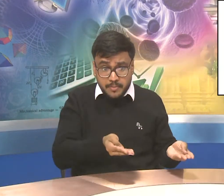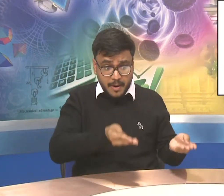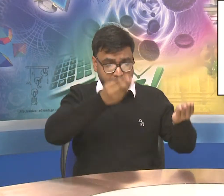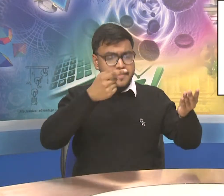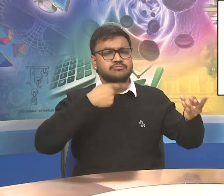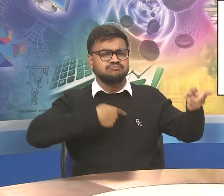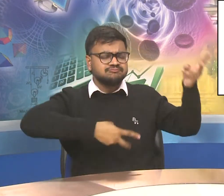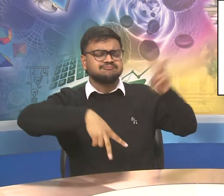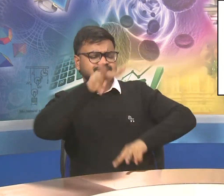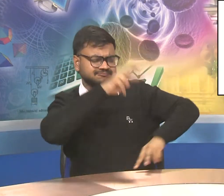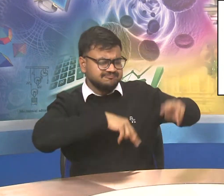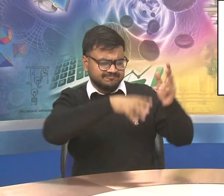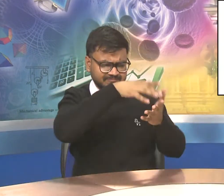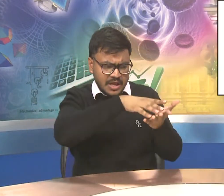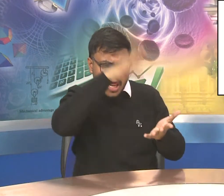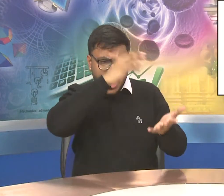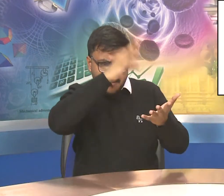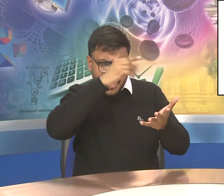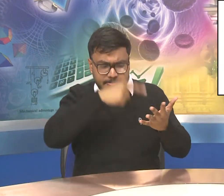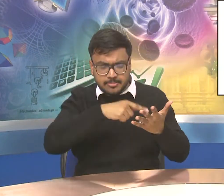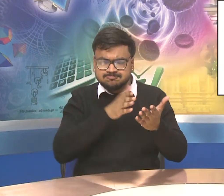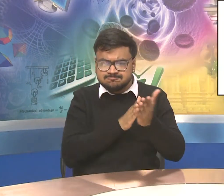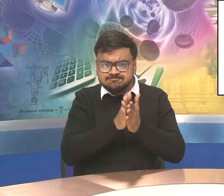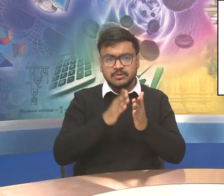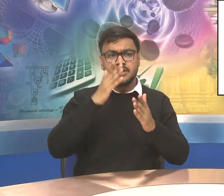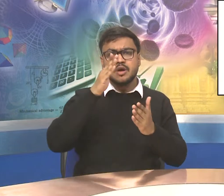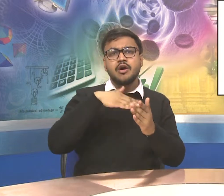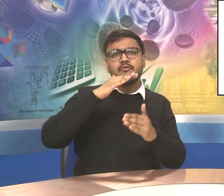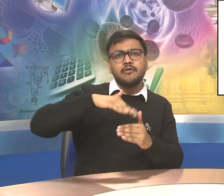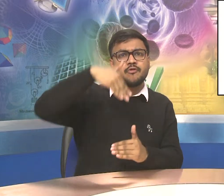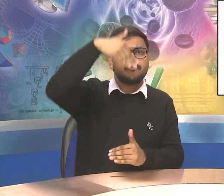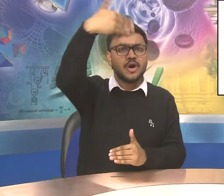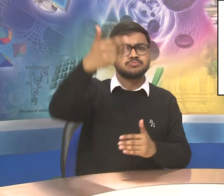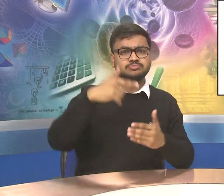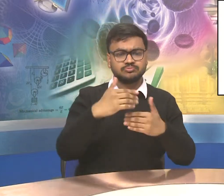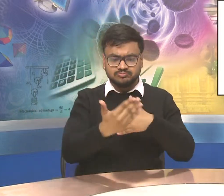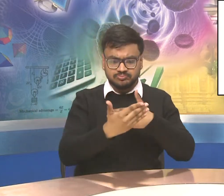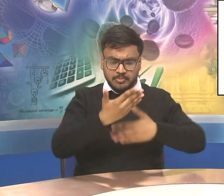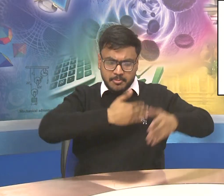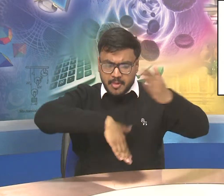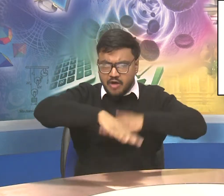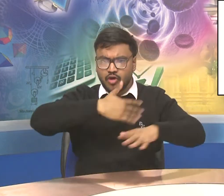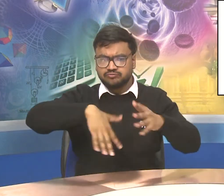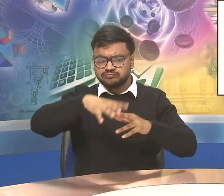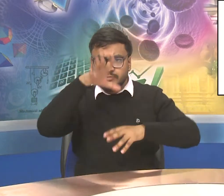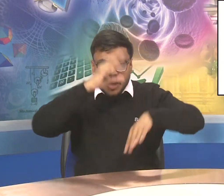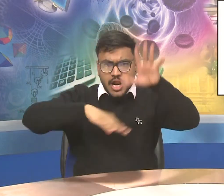not as an informal. For example, police, lawyer,